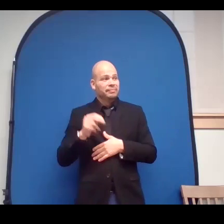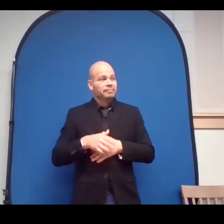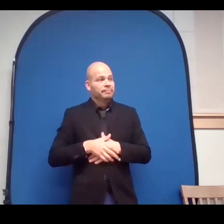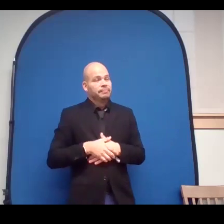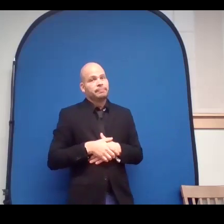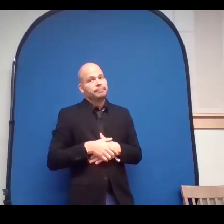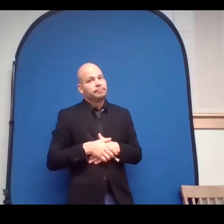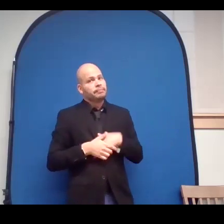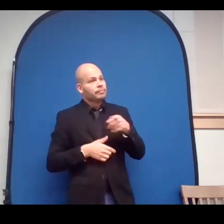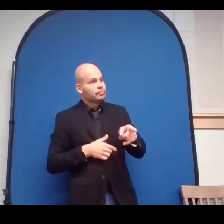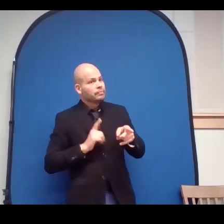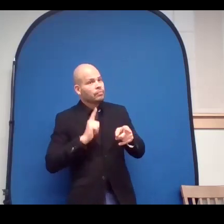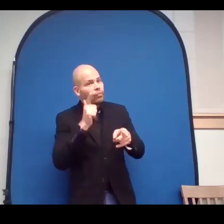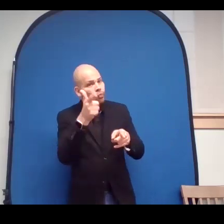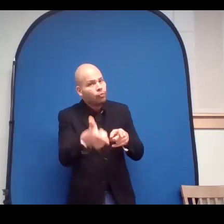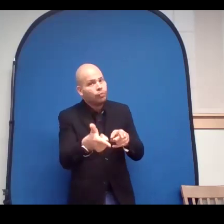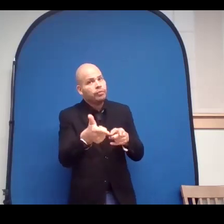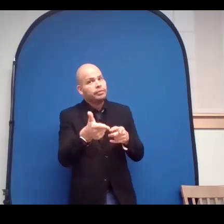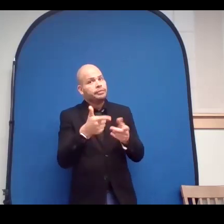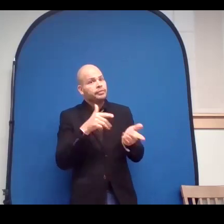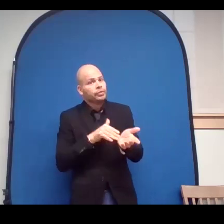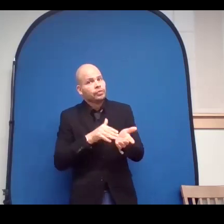was along these lines?